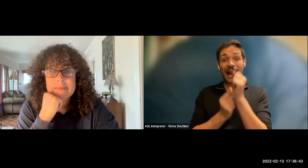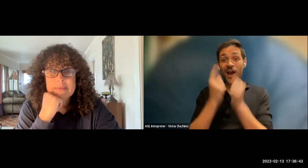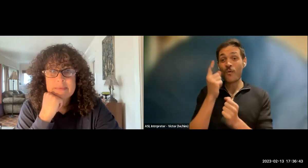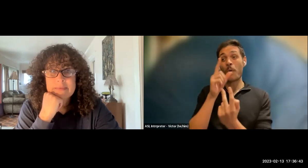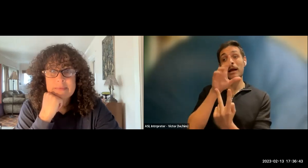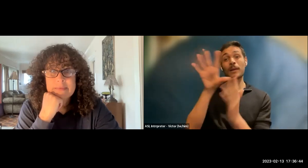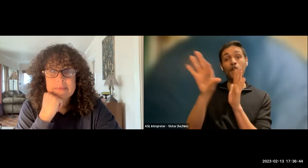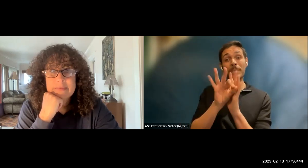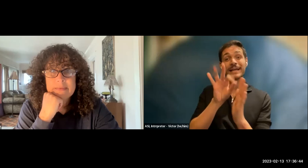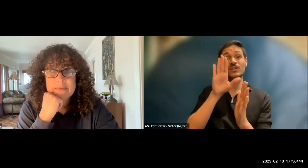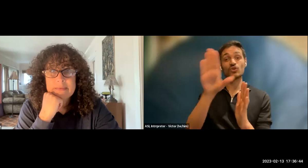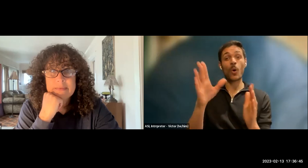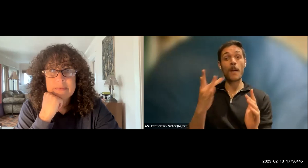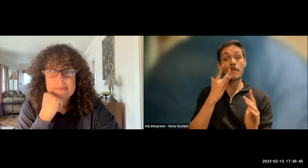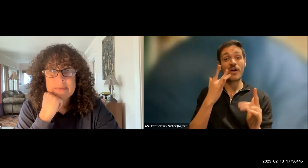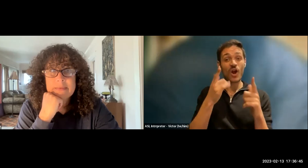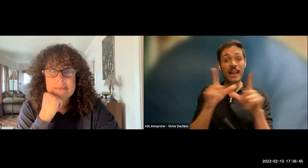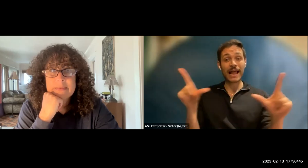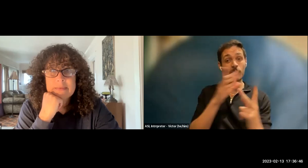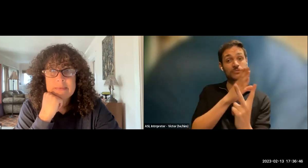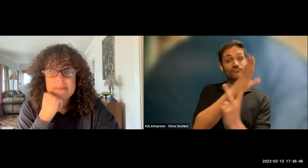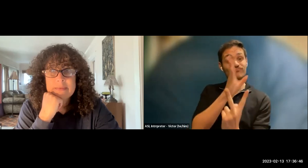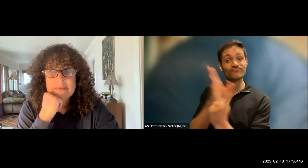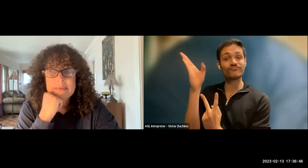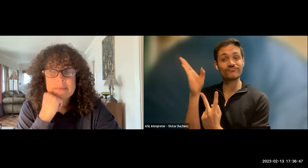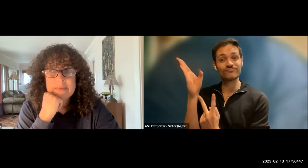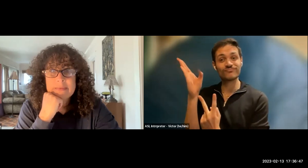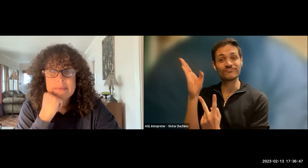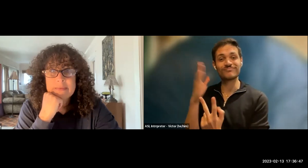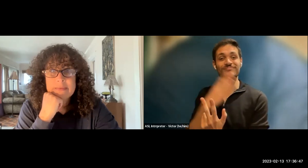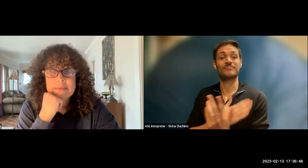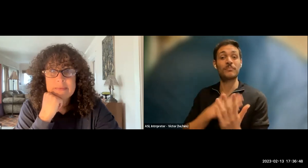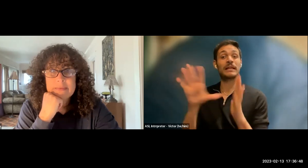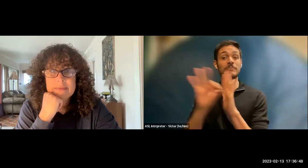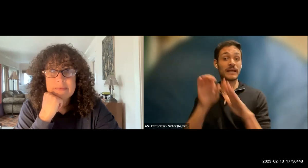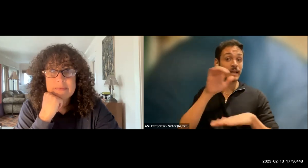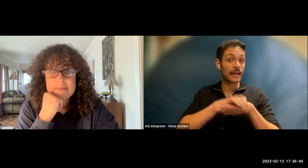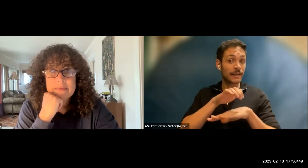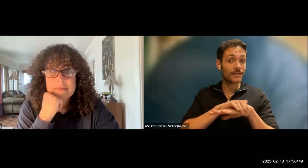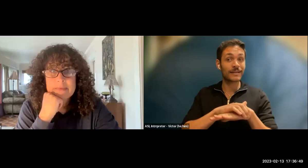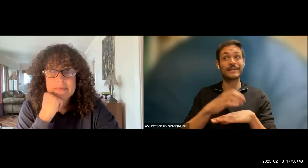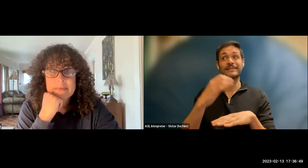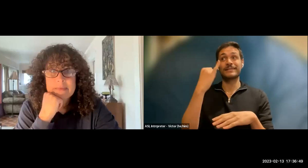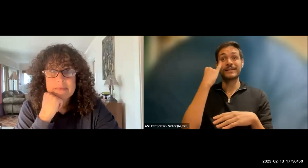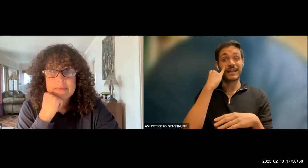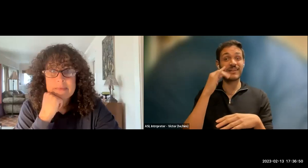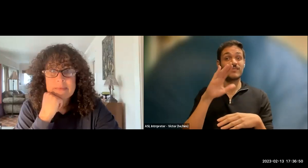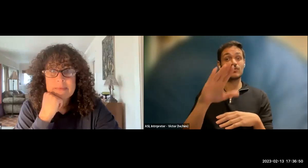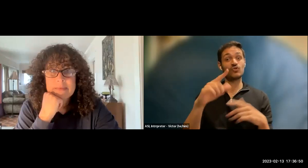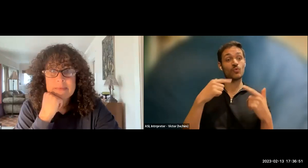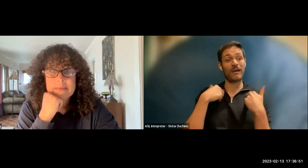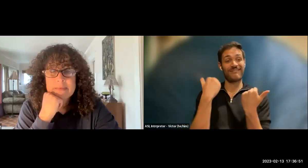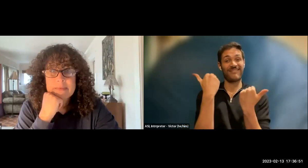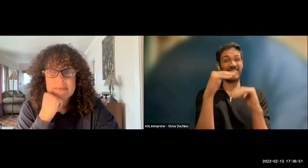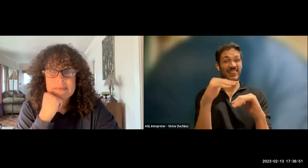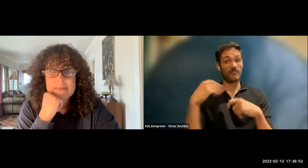be part of this multilingual space. Please select English if you have limited Spanish proficiency. For those